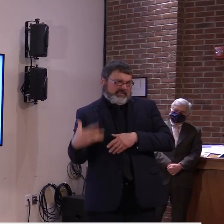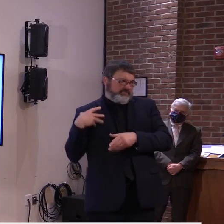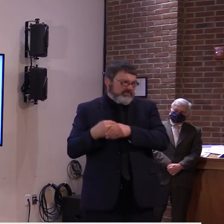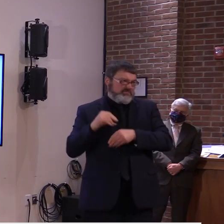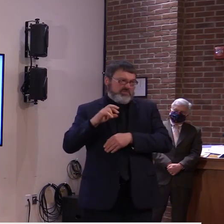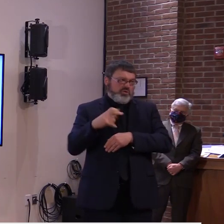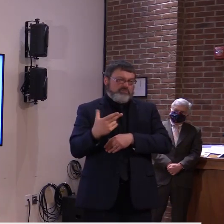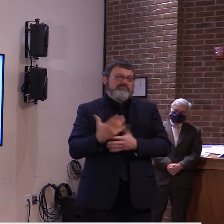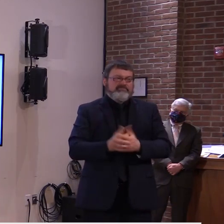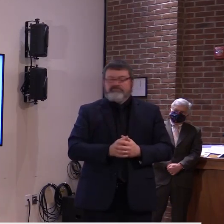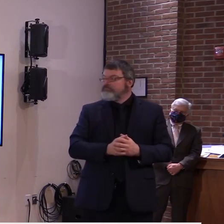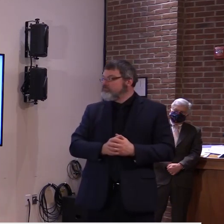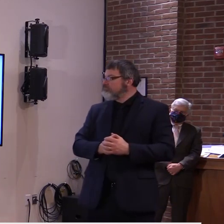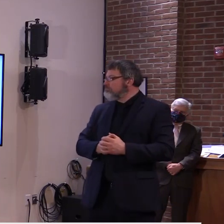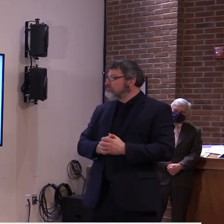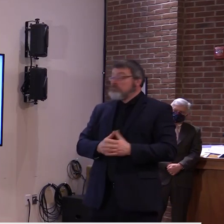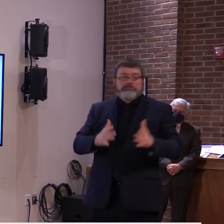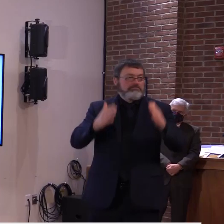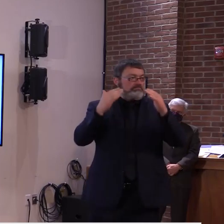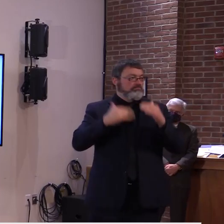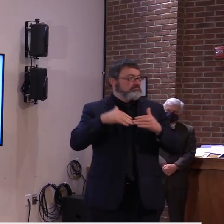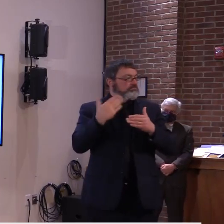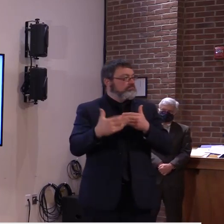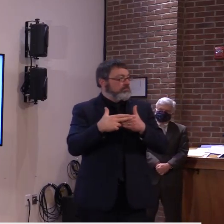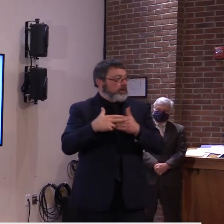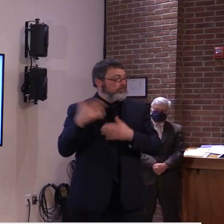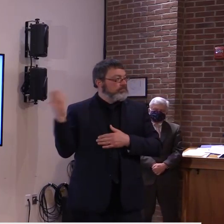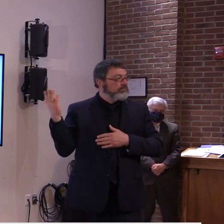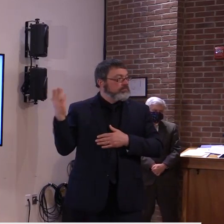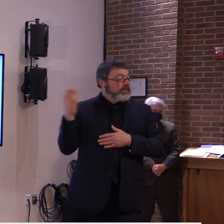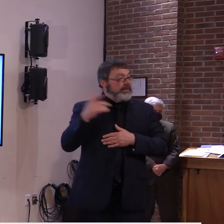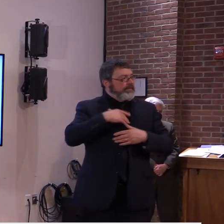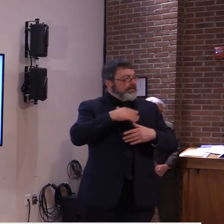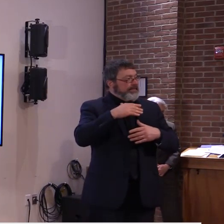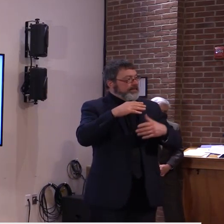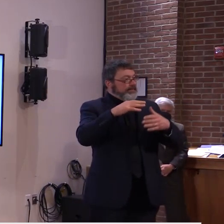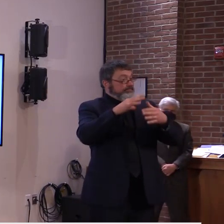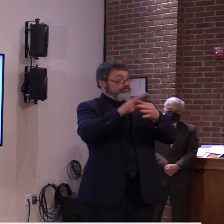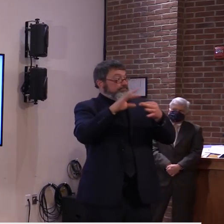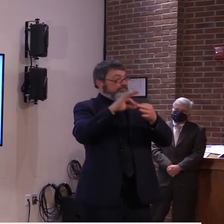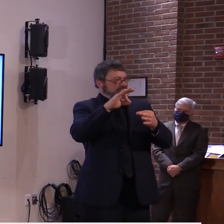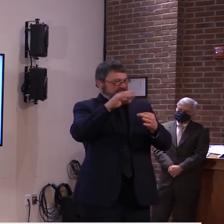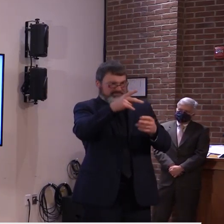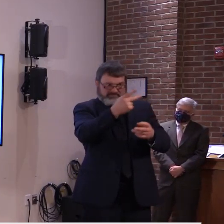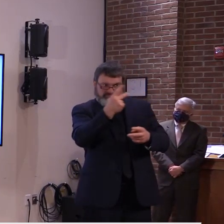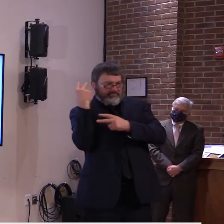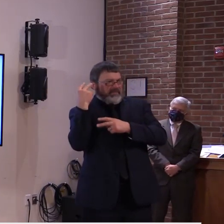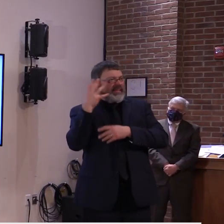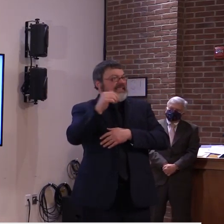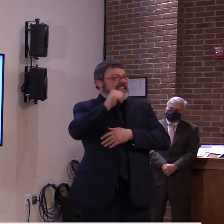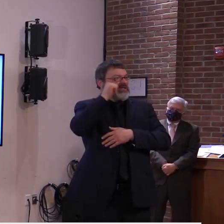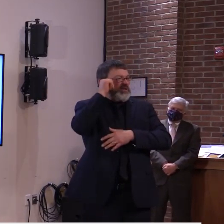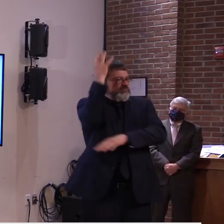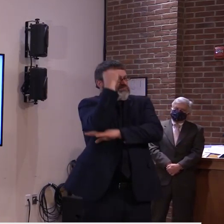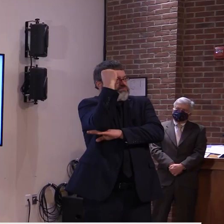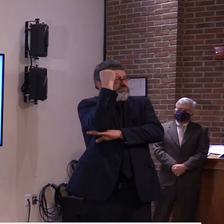As you already know, yesterday we reported a single day record high of 178 cases of COVID-19 in